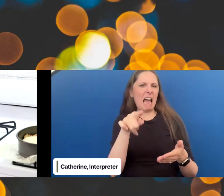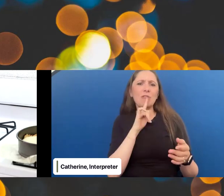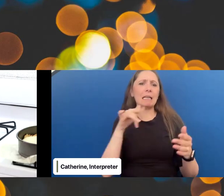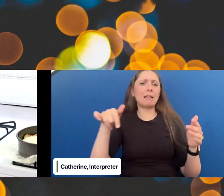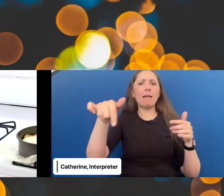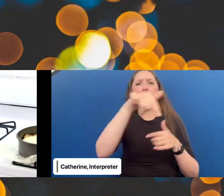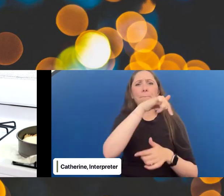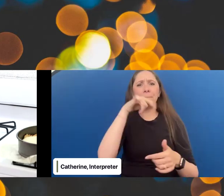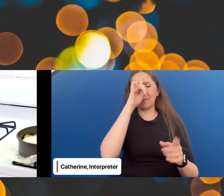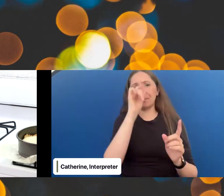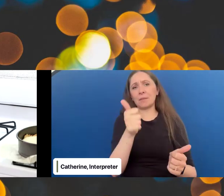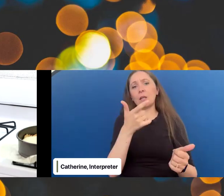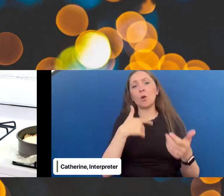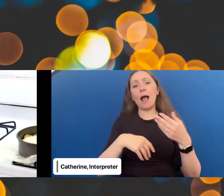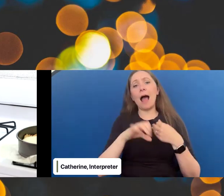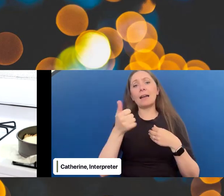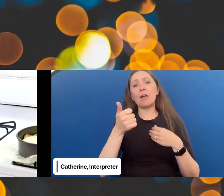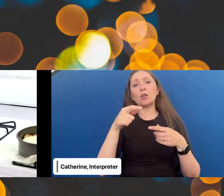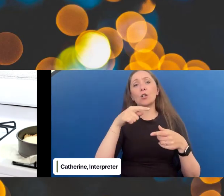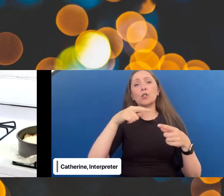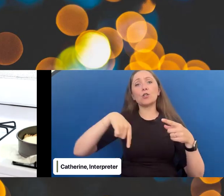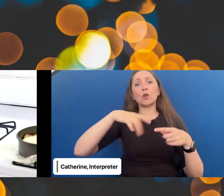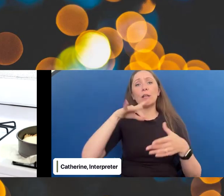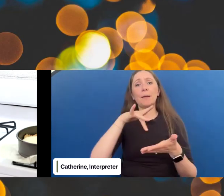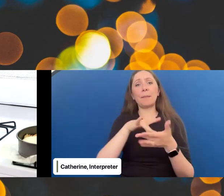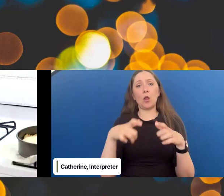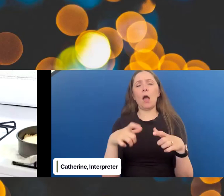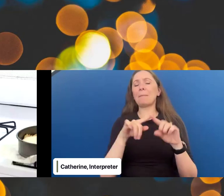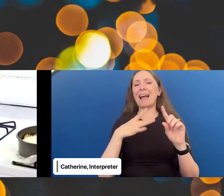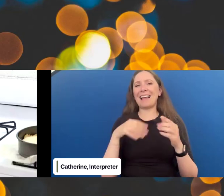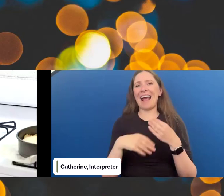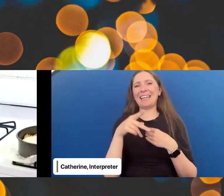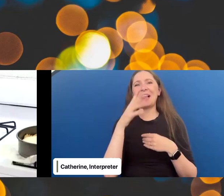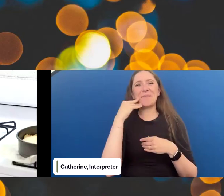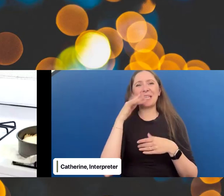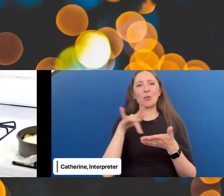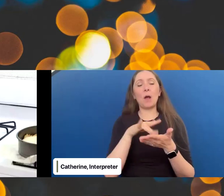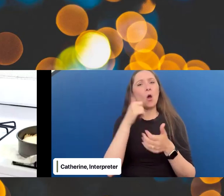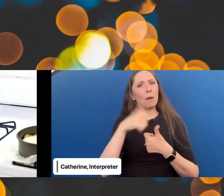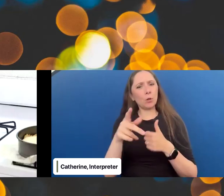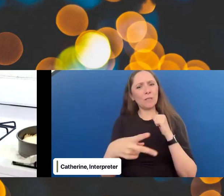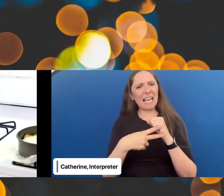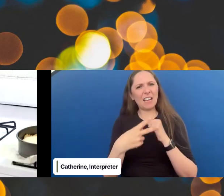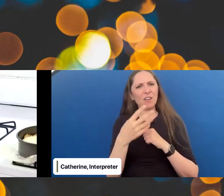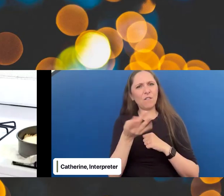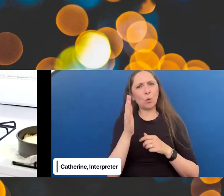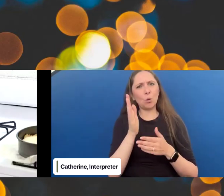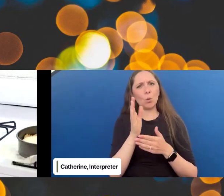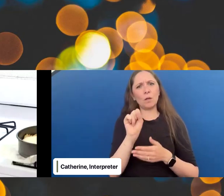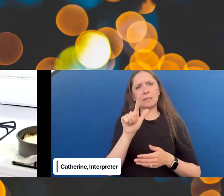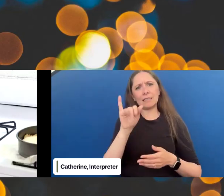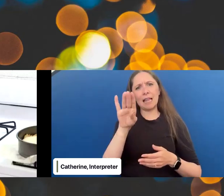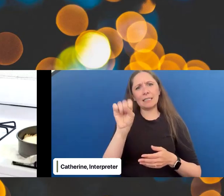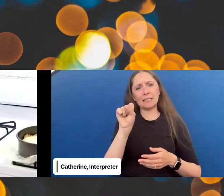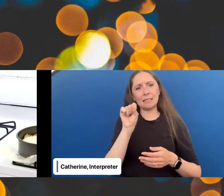all up. You can put another circle in the middle, but I like putting my peaches in the middle. So remember those peaches you saved from earlier, the